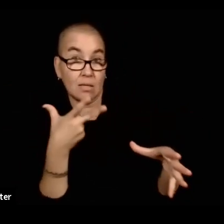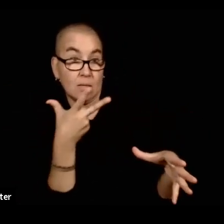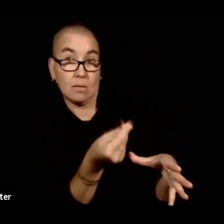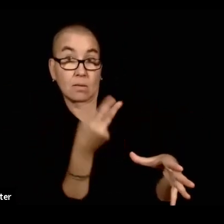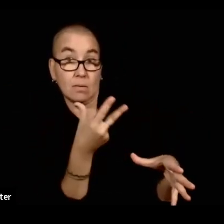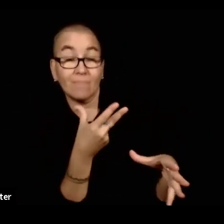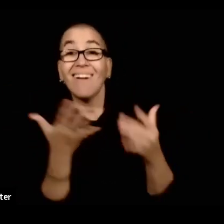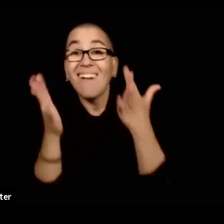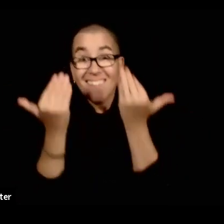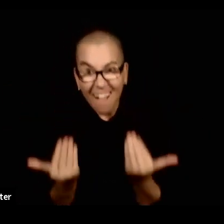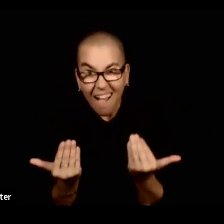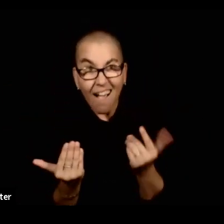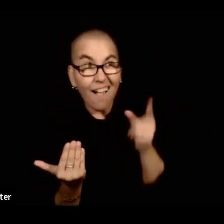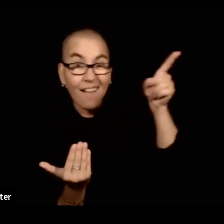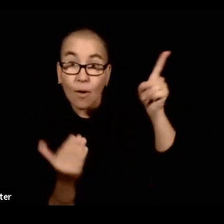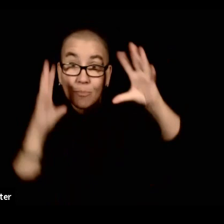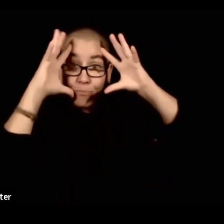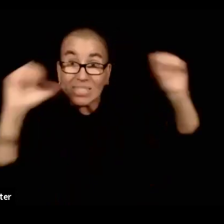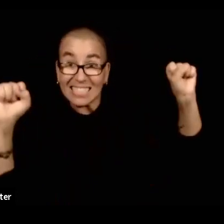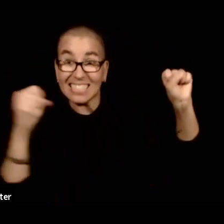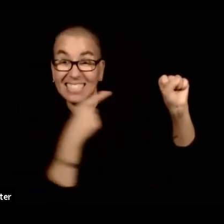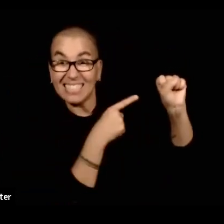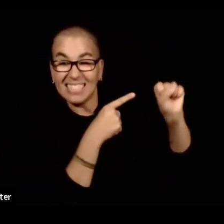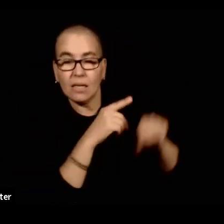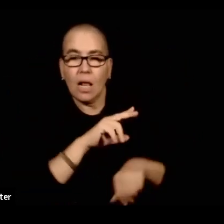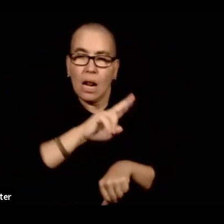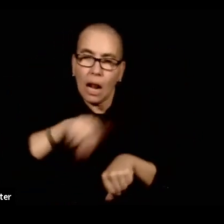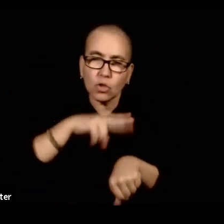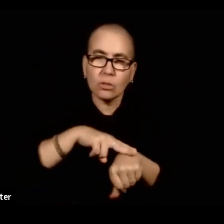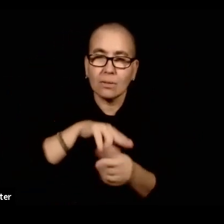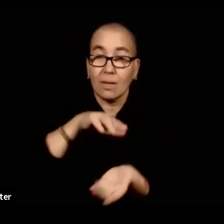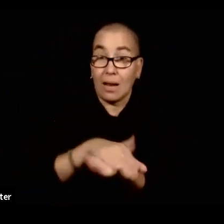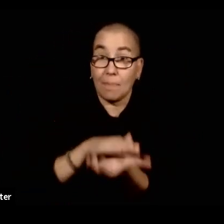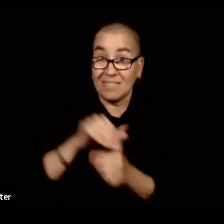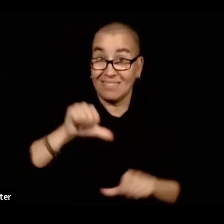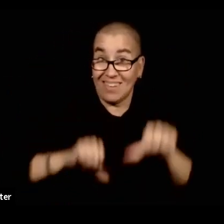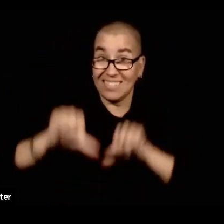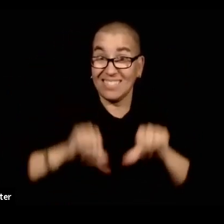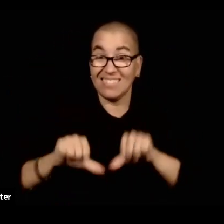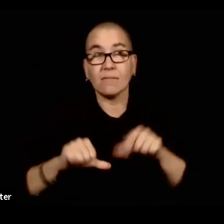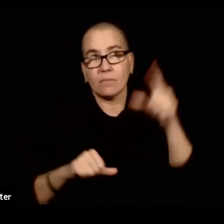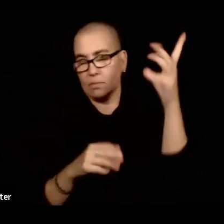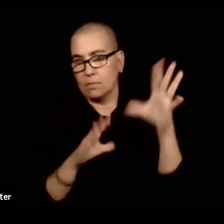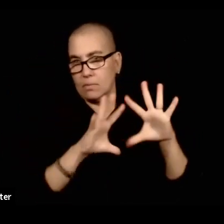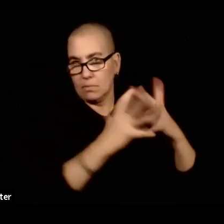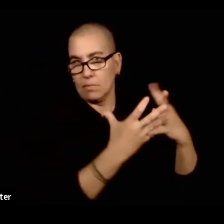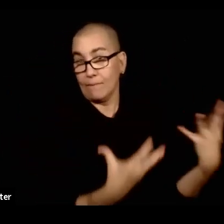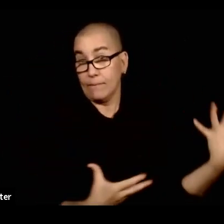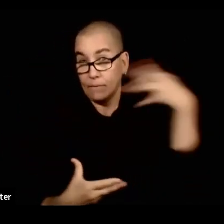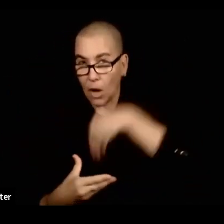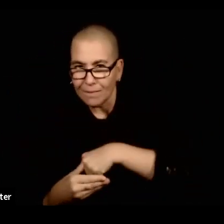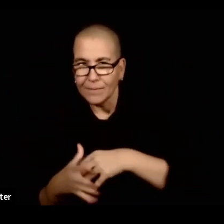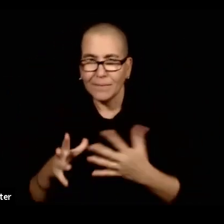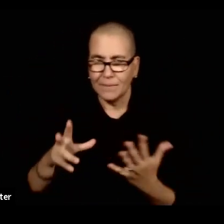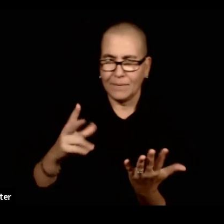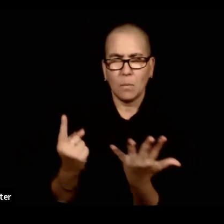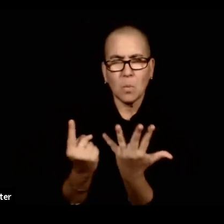to develop a group that will also be evaluating the situation and providing guidance on prioritization.